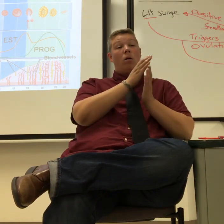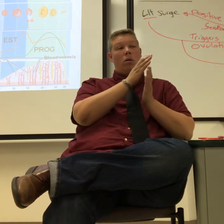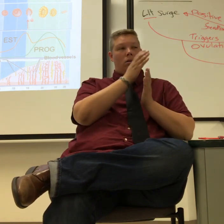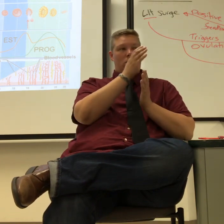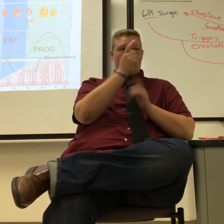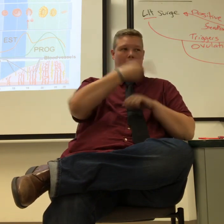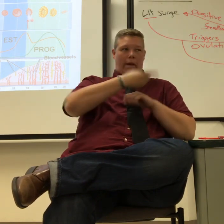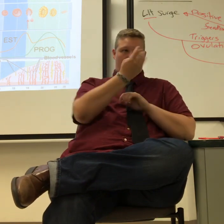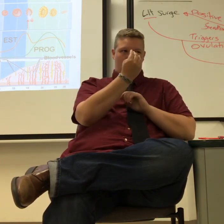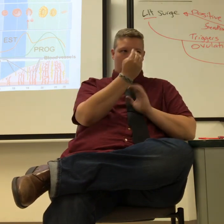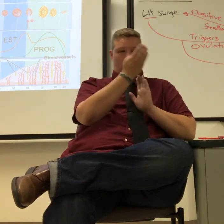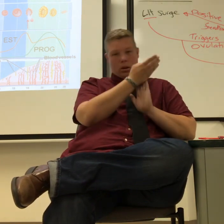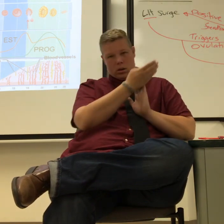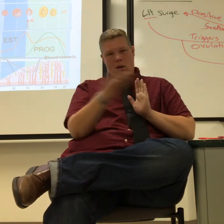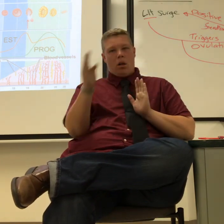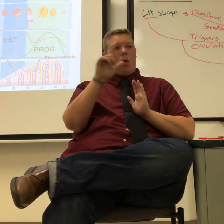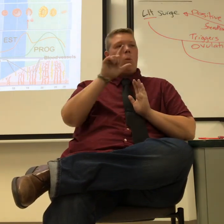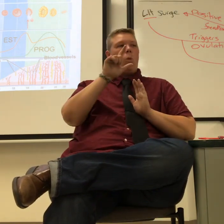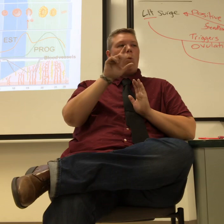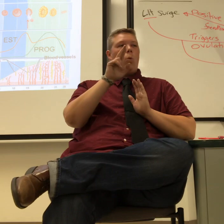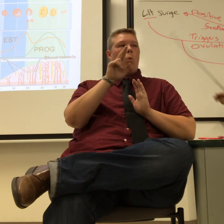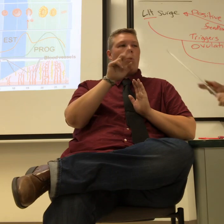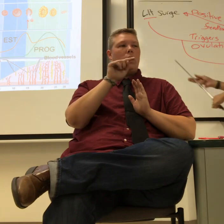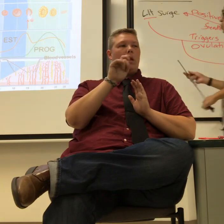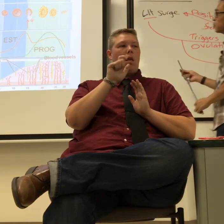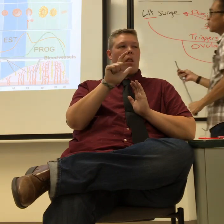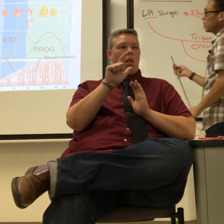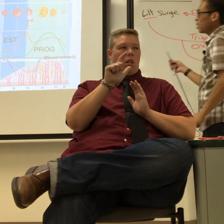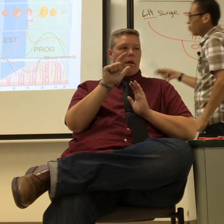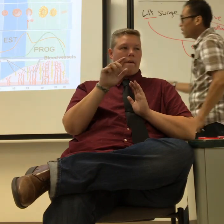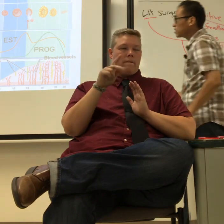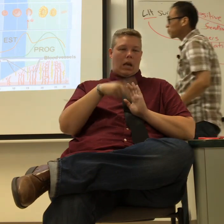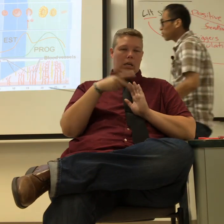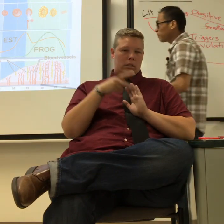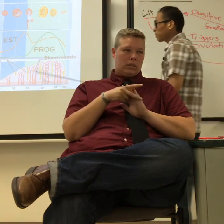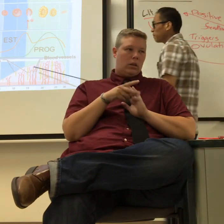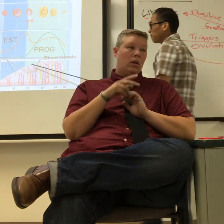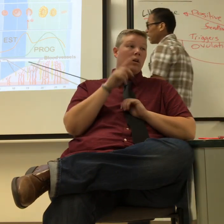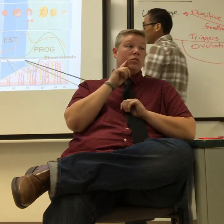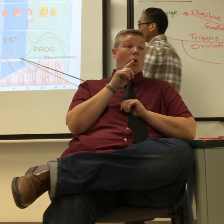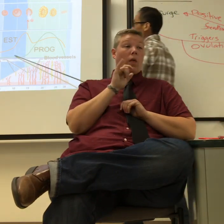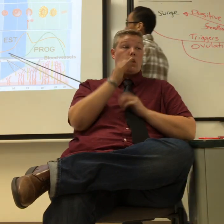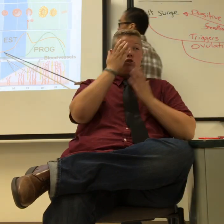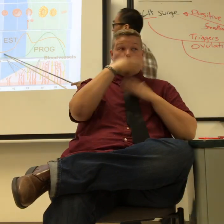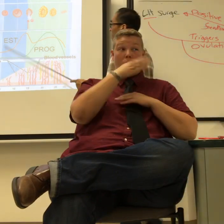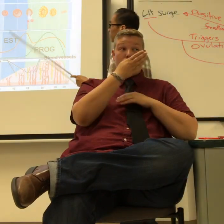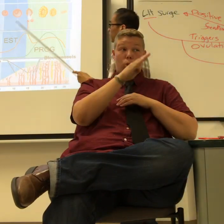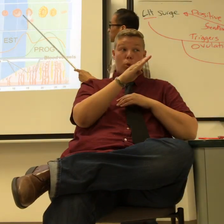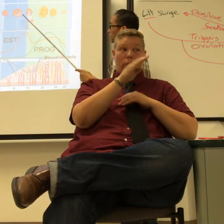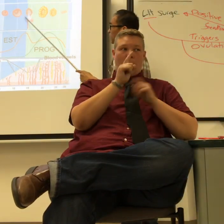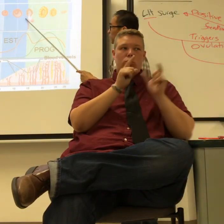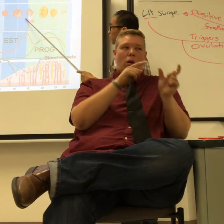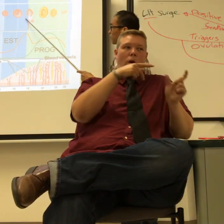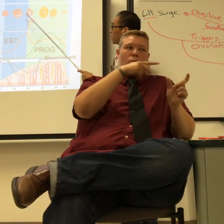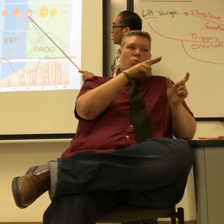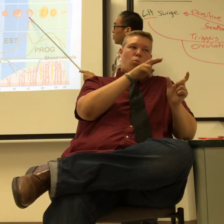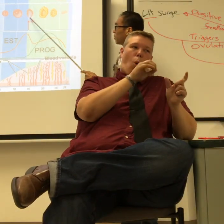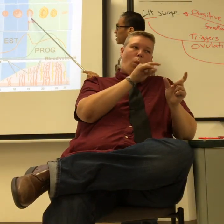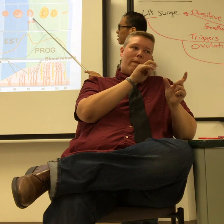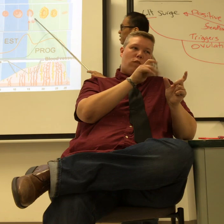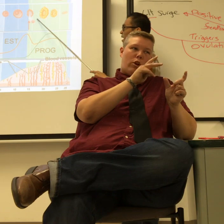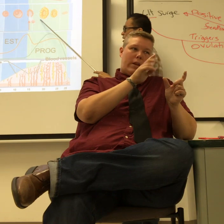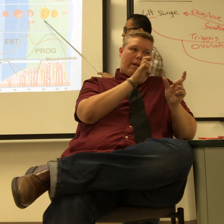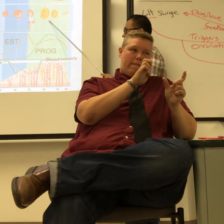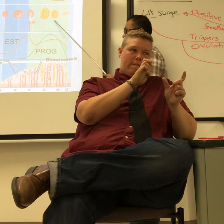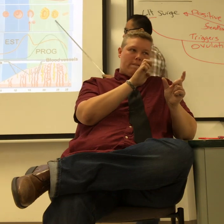you're following along here, the dark blue was the proliferative phase. Then we have ovulation right in the middle. When